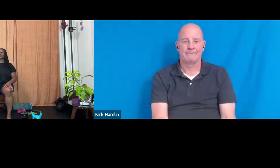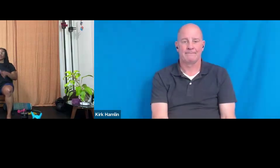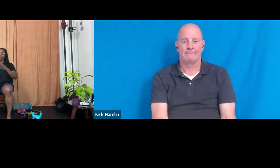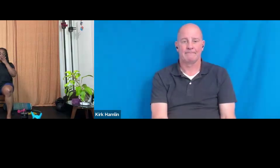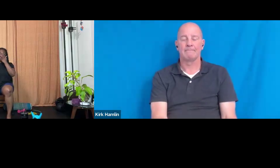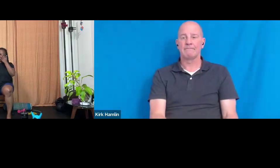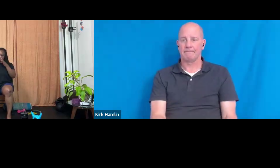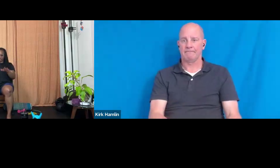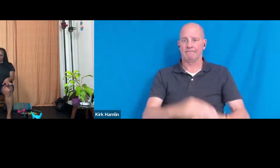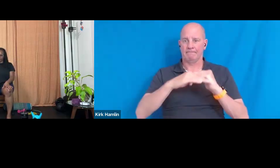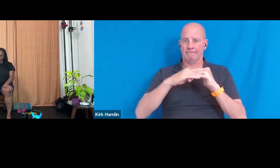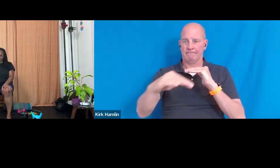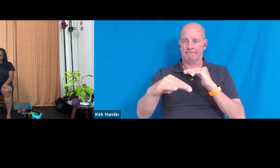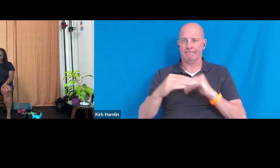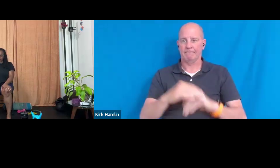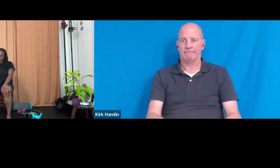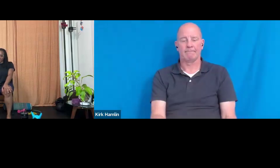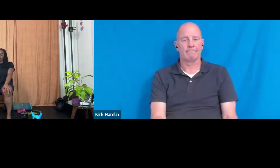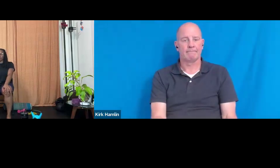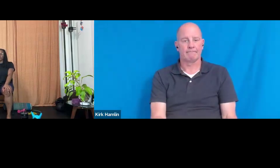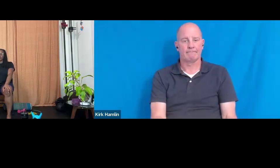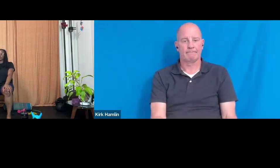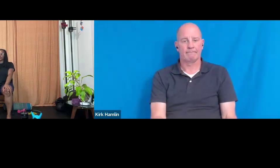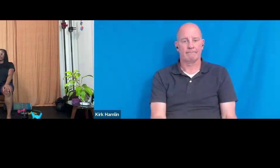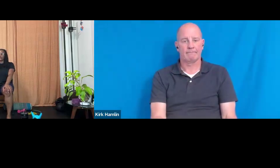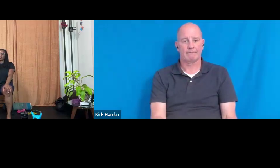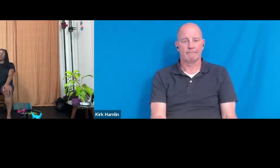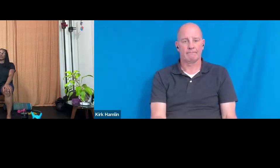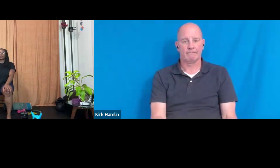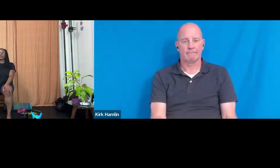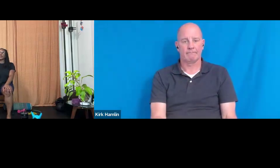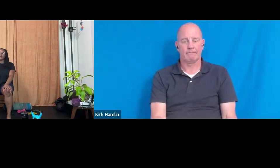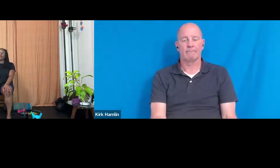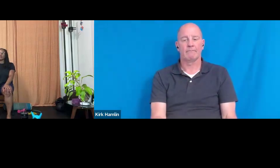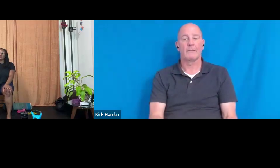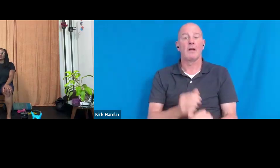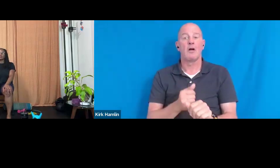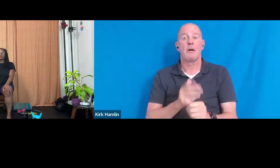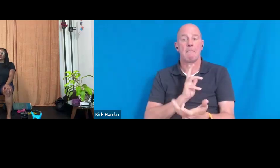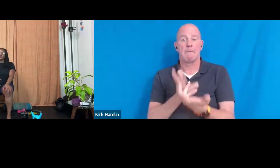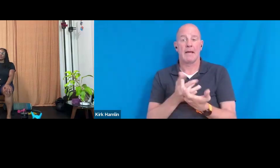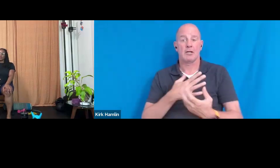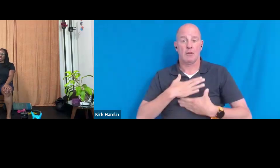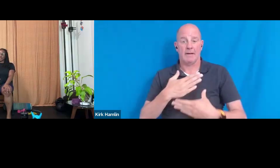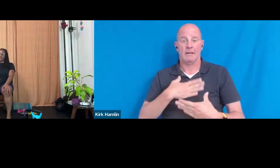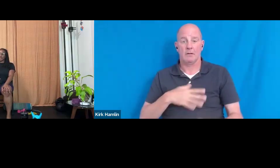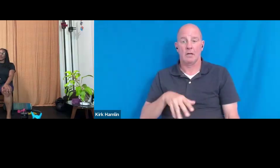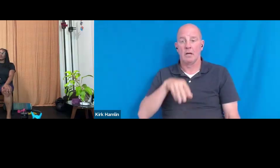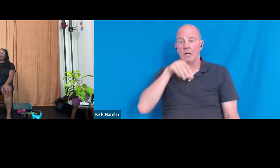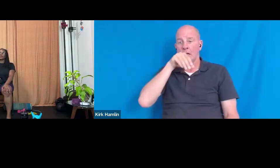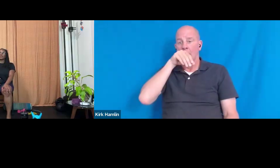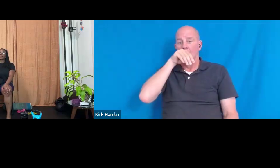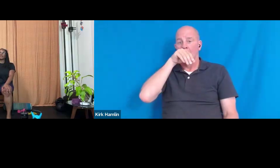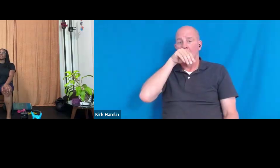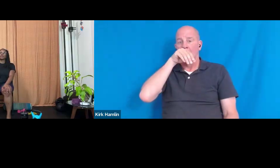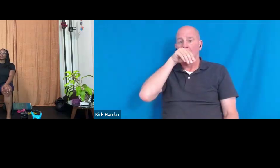steady. So we're going to make sure this one is coordinated with the breath. So we're going to breathe in. We're going to